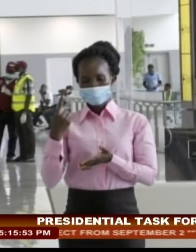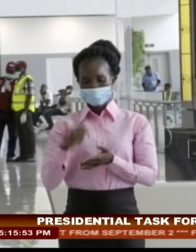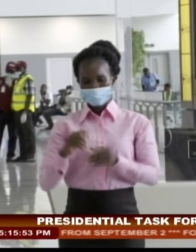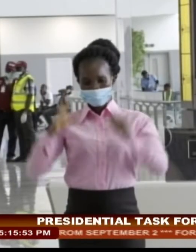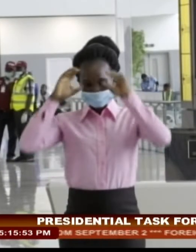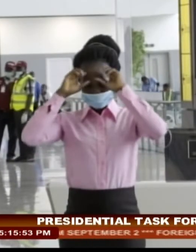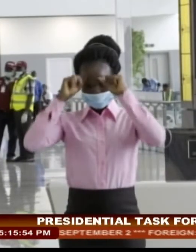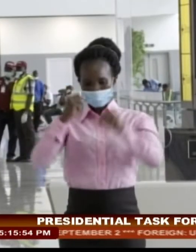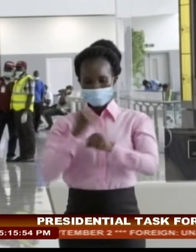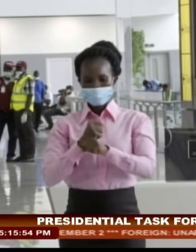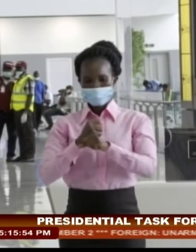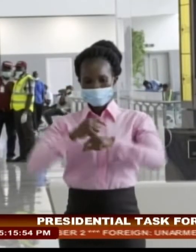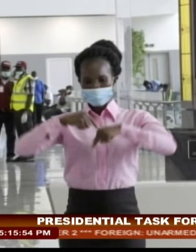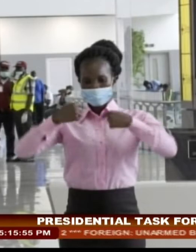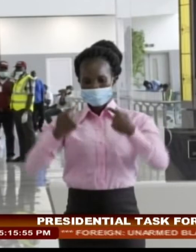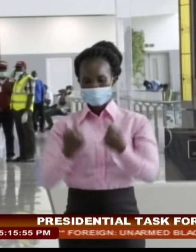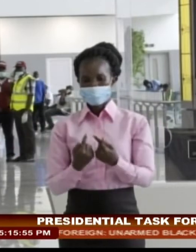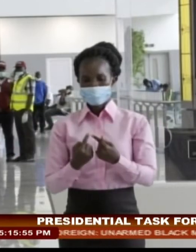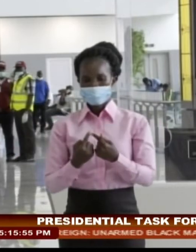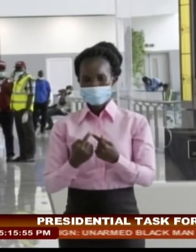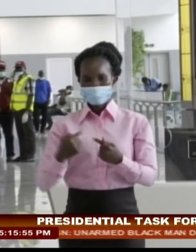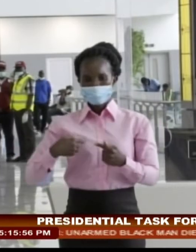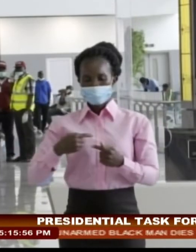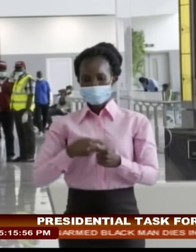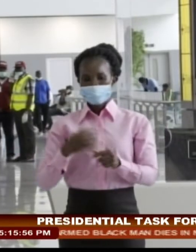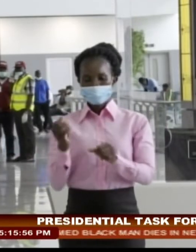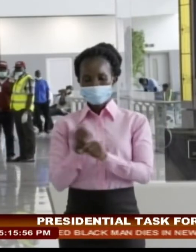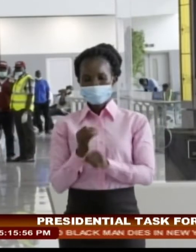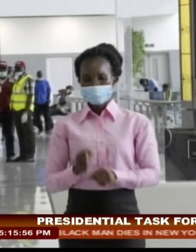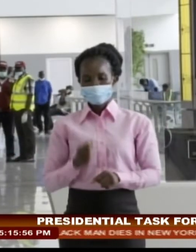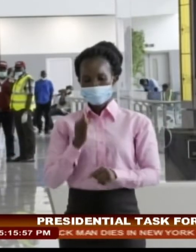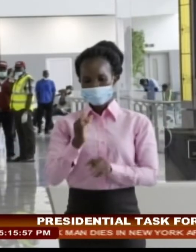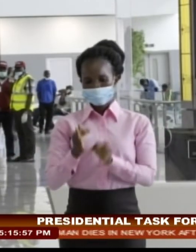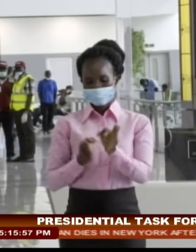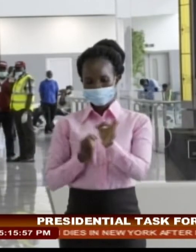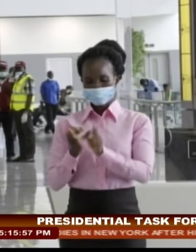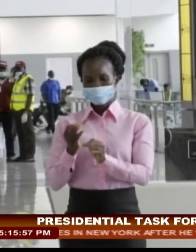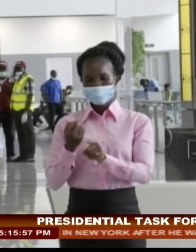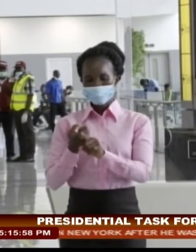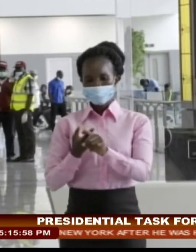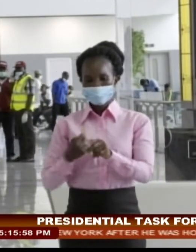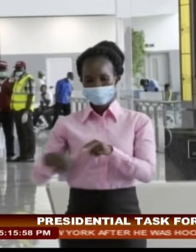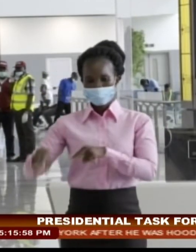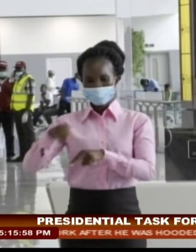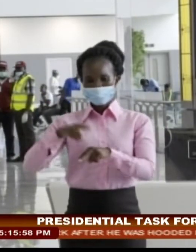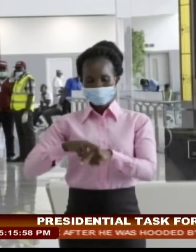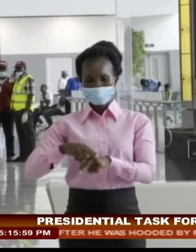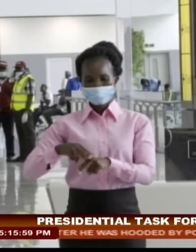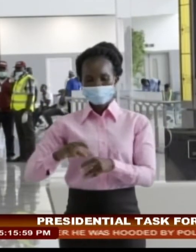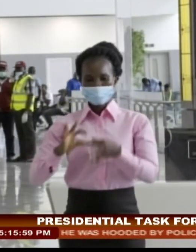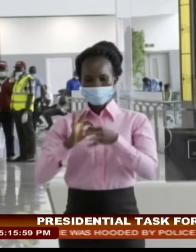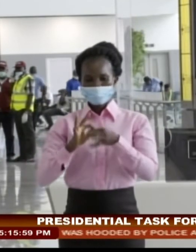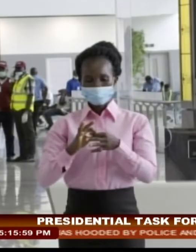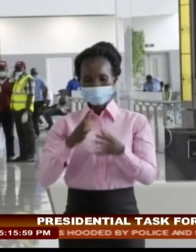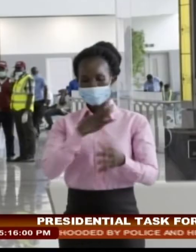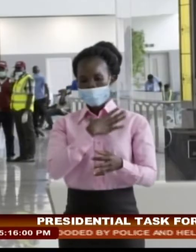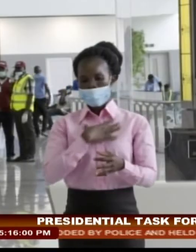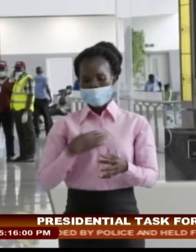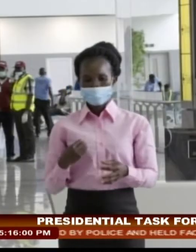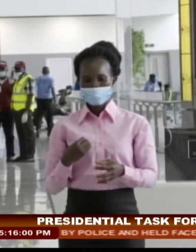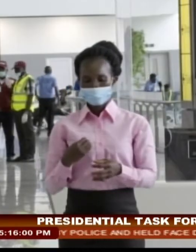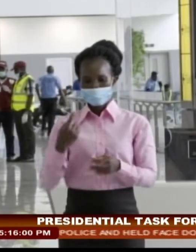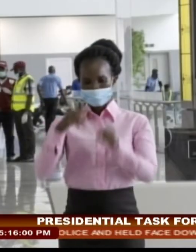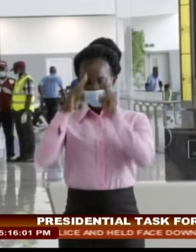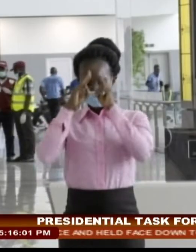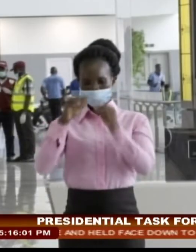Force. We'll take further elaboration from the national coordinator and